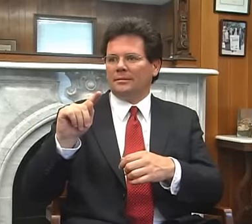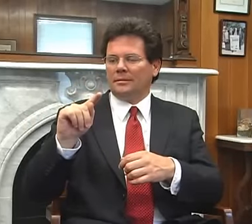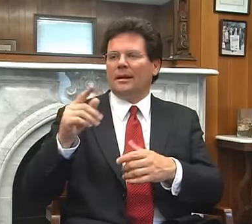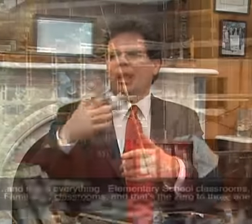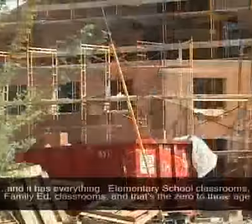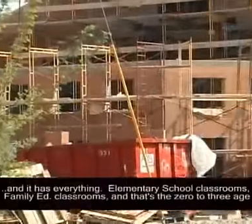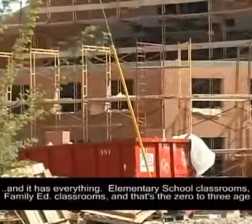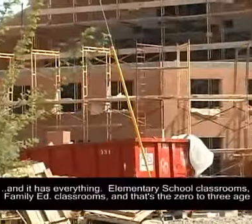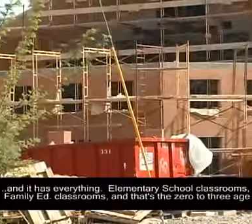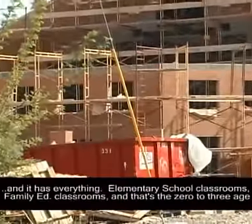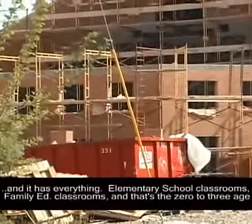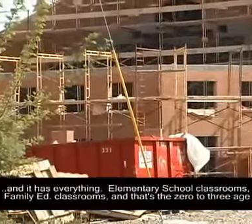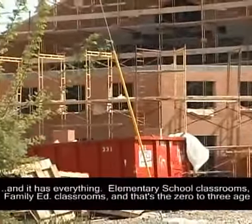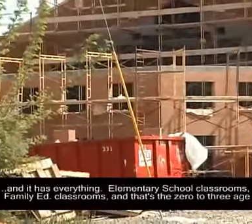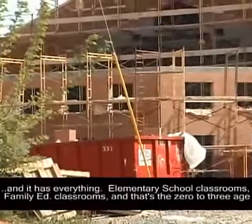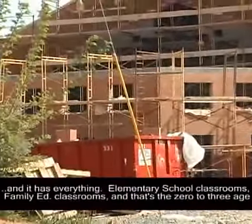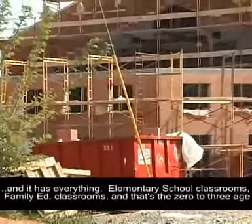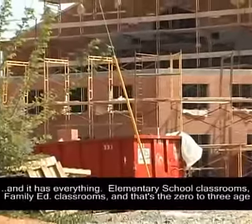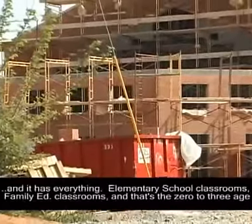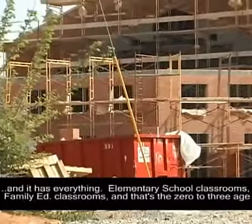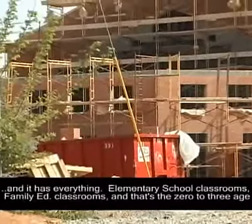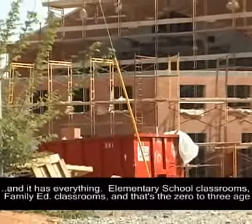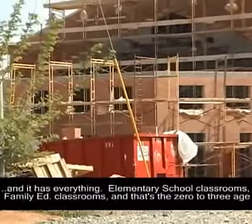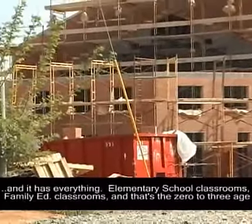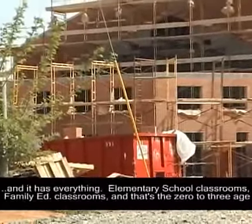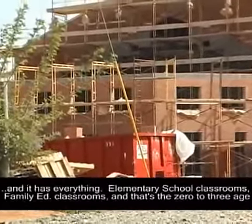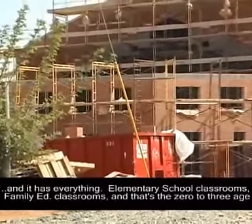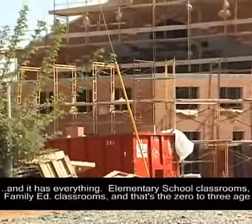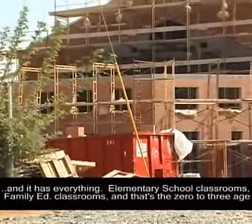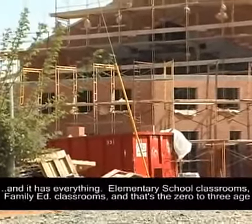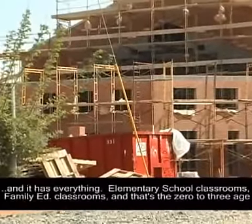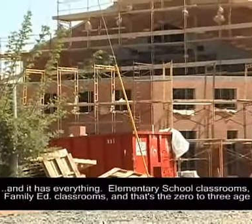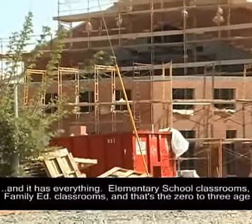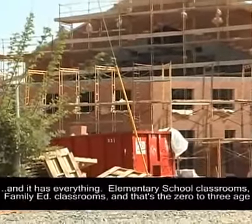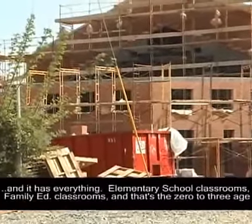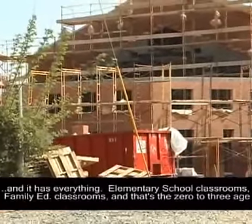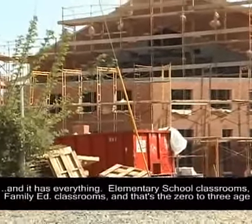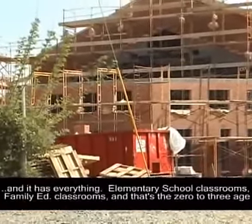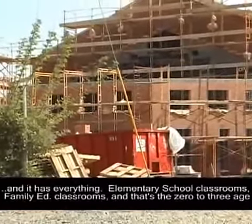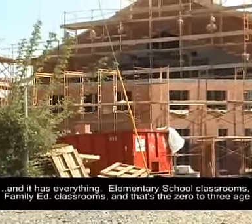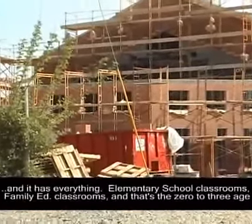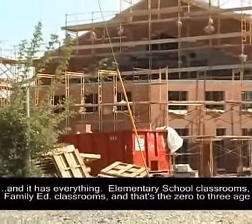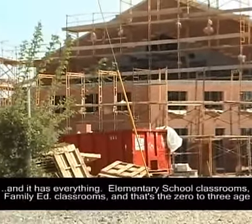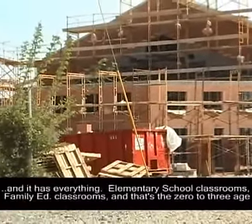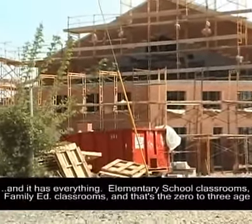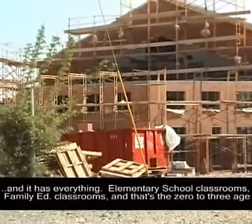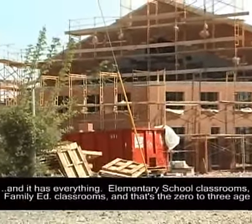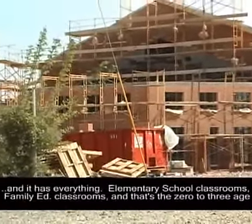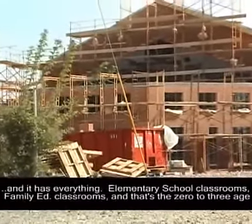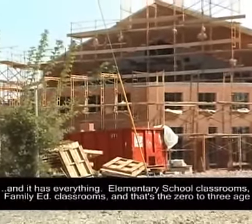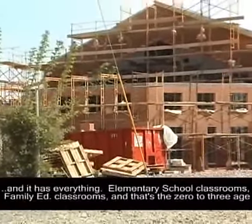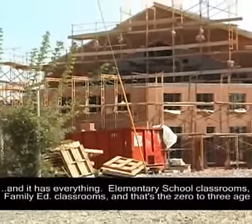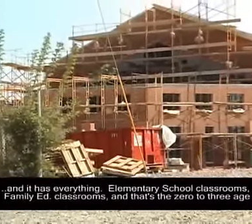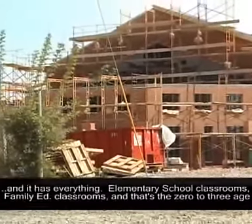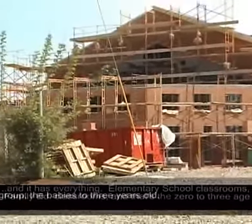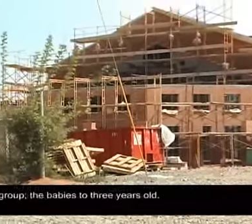square feet, and it has everything. Elementary school classrooms, family ed classrooms, and that's the 0-3 age group,